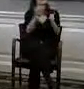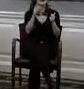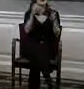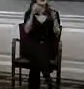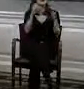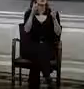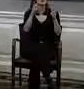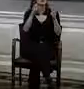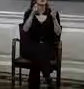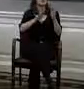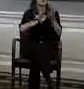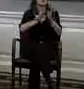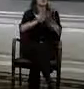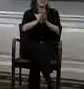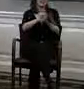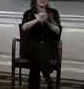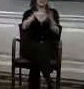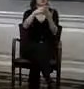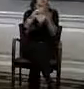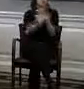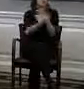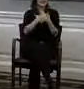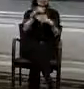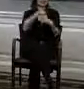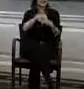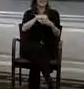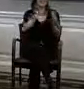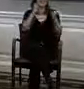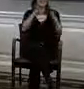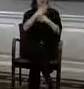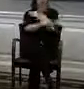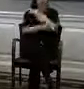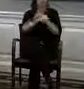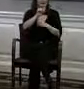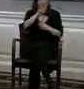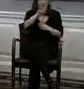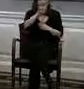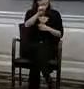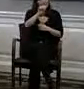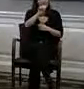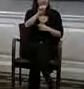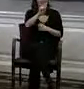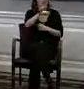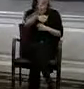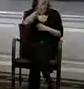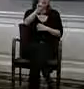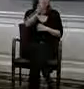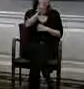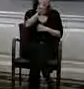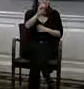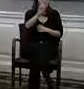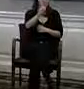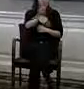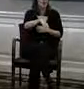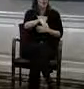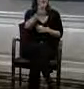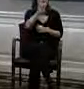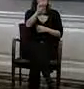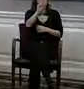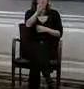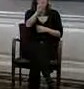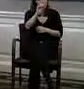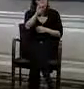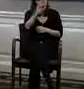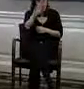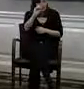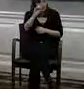Albania, Croatia, El Salvador, Estonia, Gaza, Kosovo, Northern Ireland, Morocco, Romania, Ukraine, and the